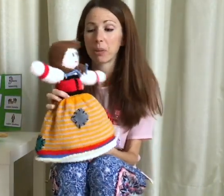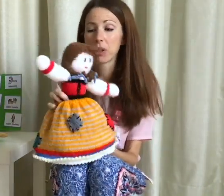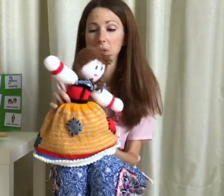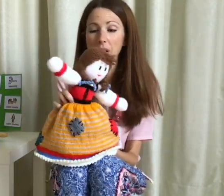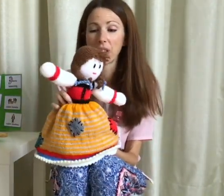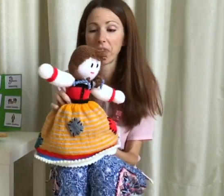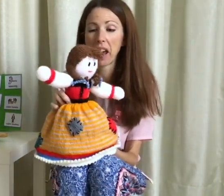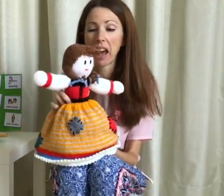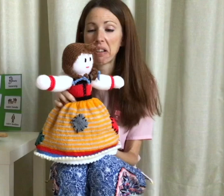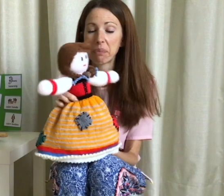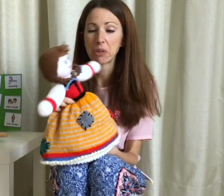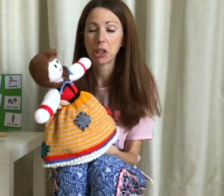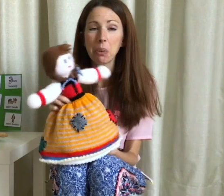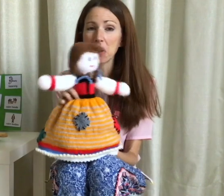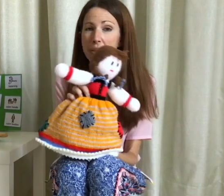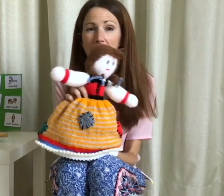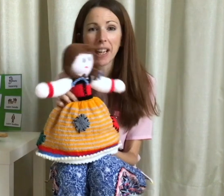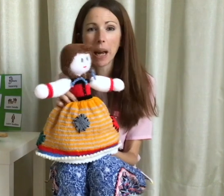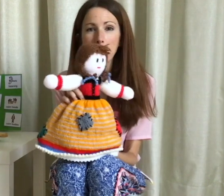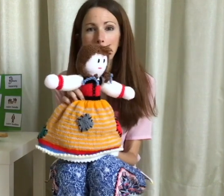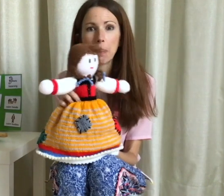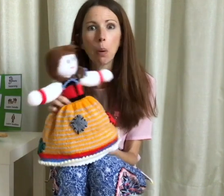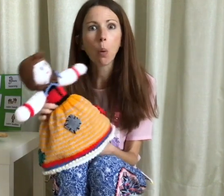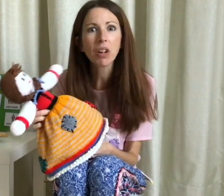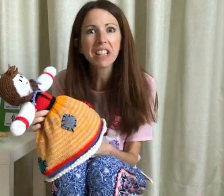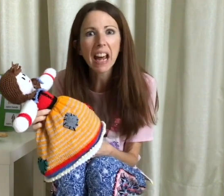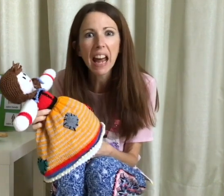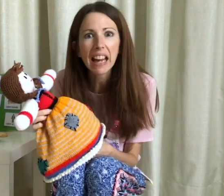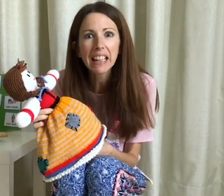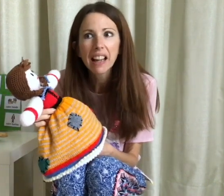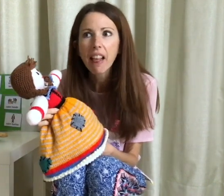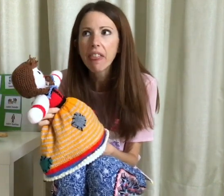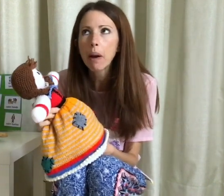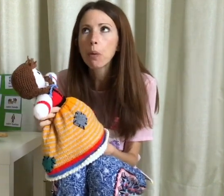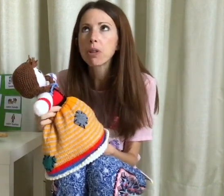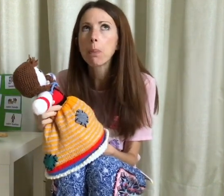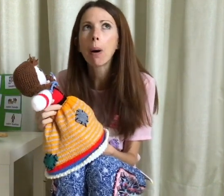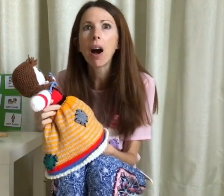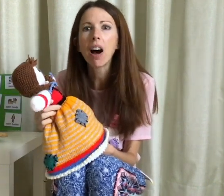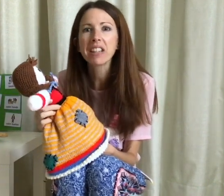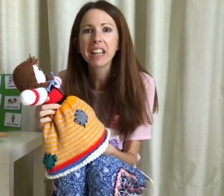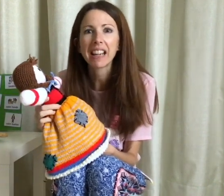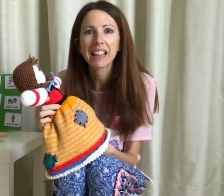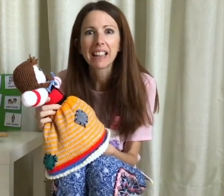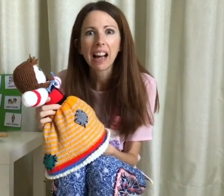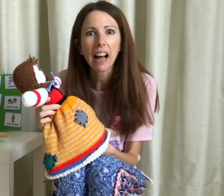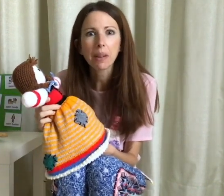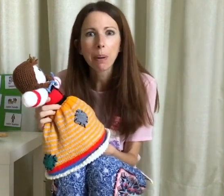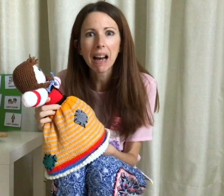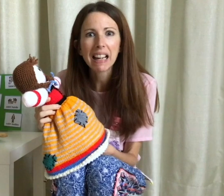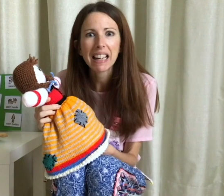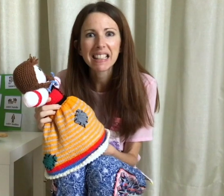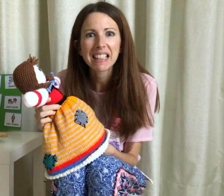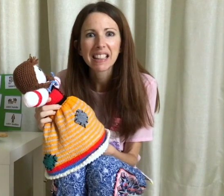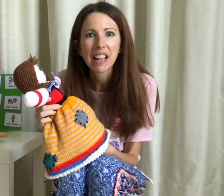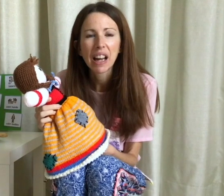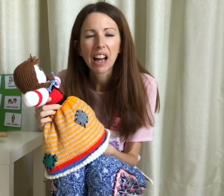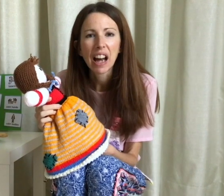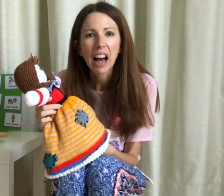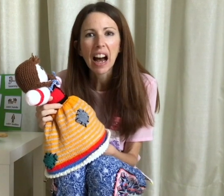wasn't very fair and she wasn't very happy. But one day there was a party at the palace and